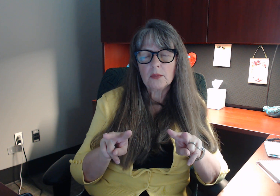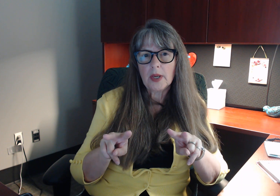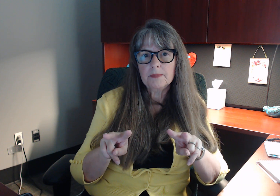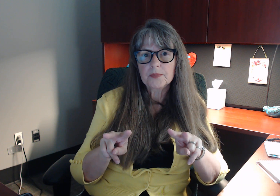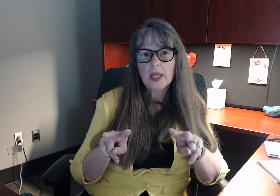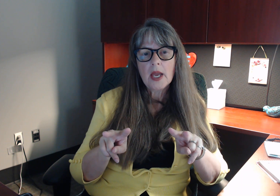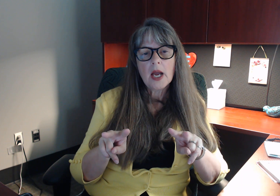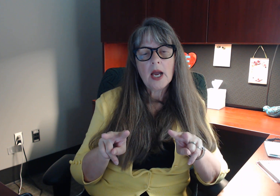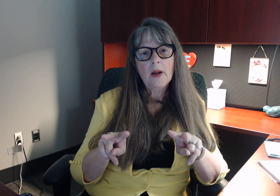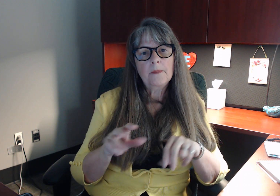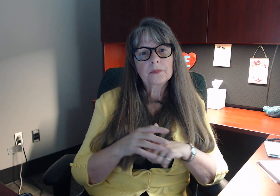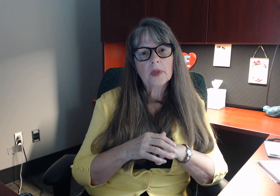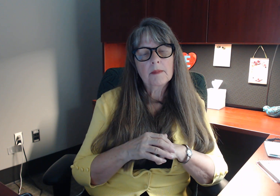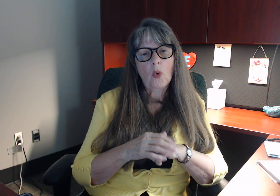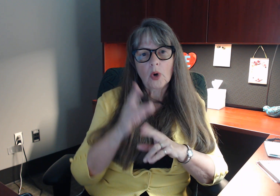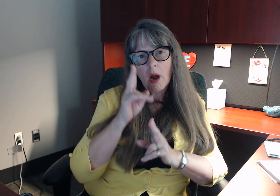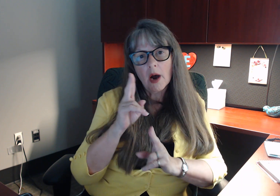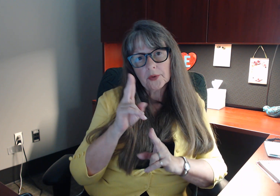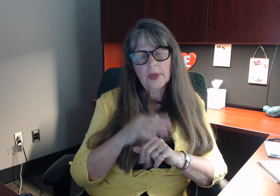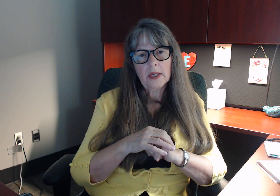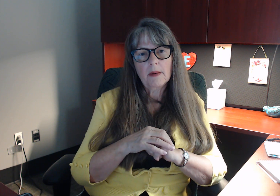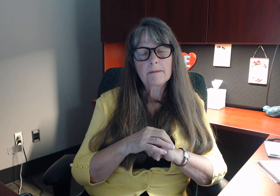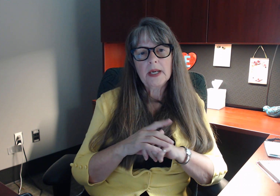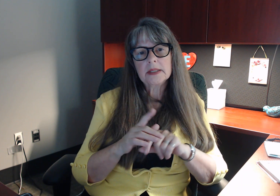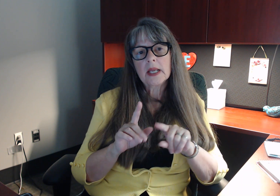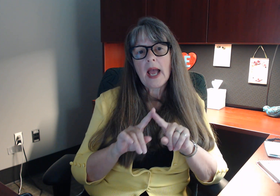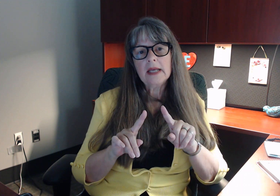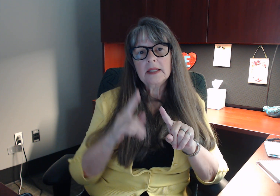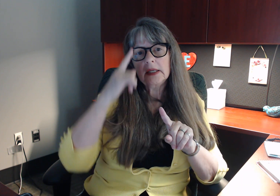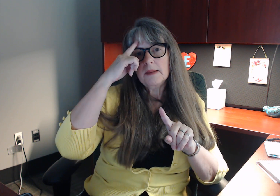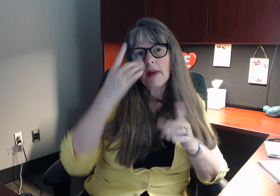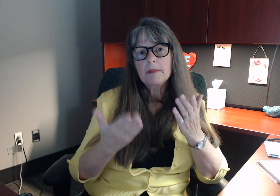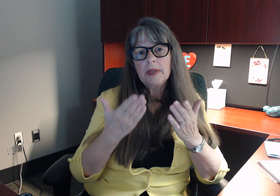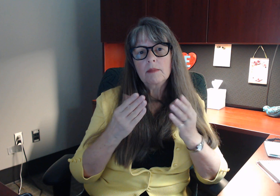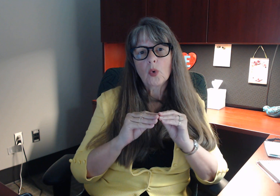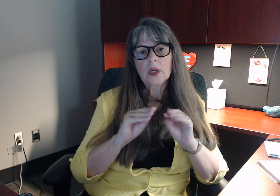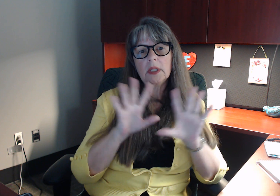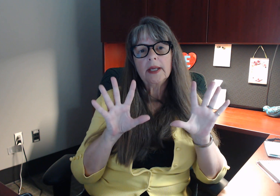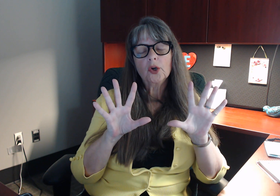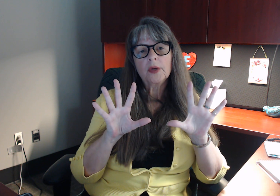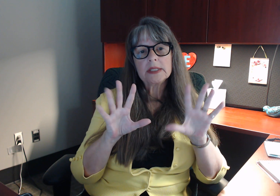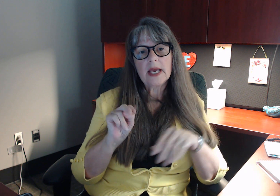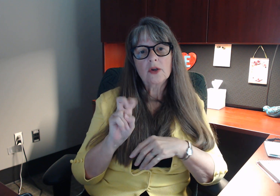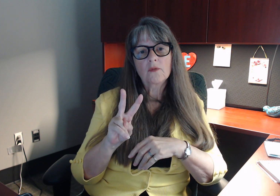right? Or honor it, but I think it might be more clear is that November